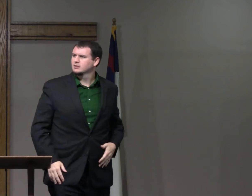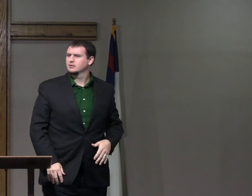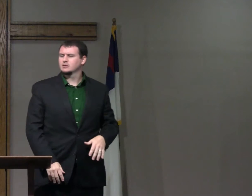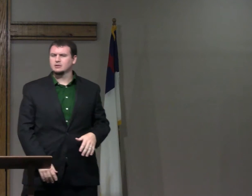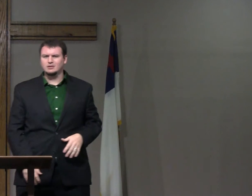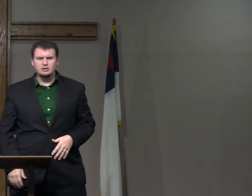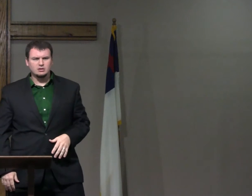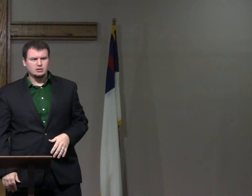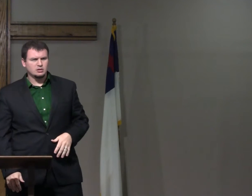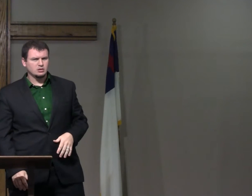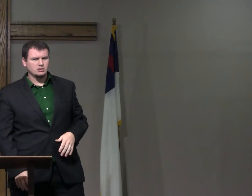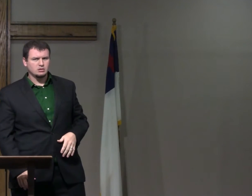That's good.